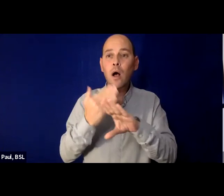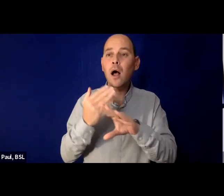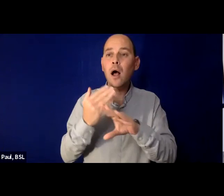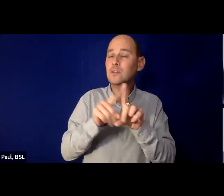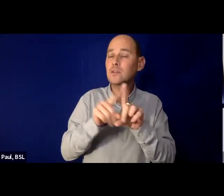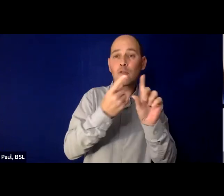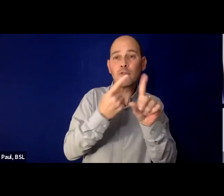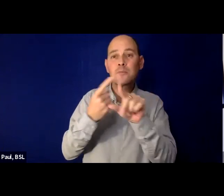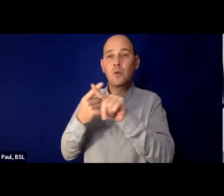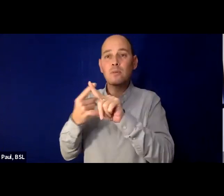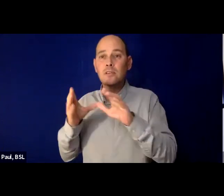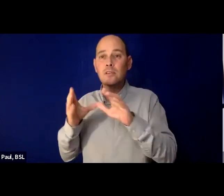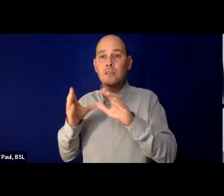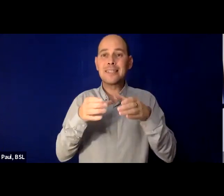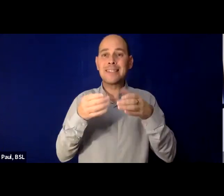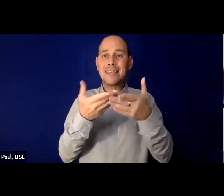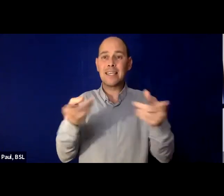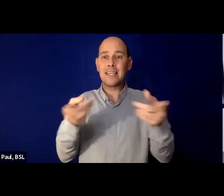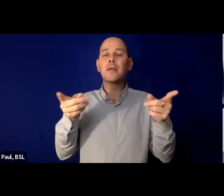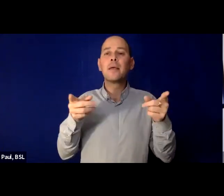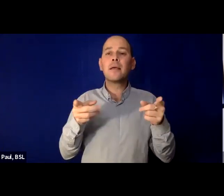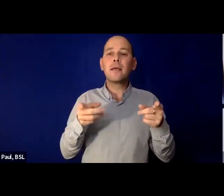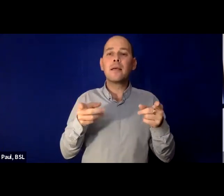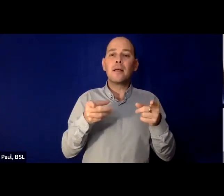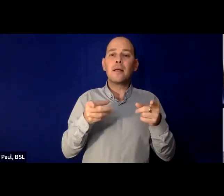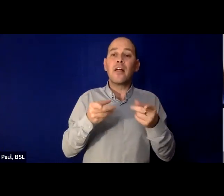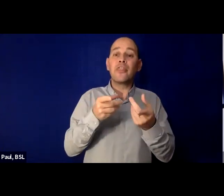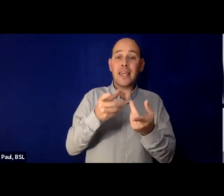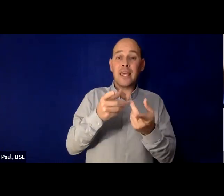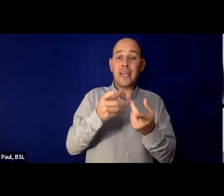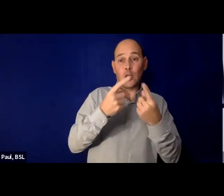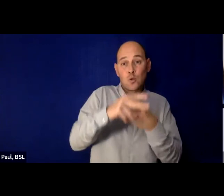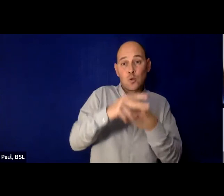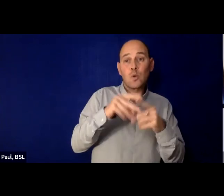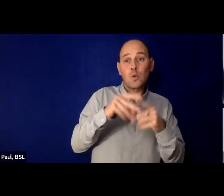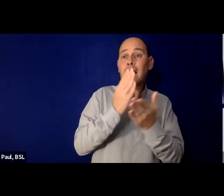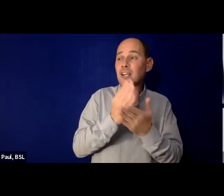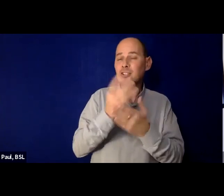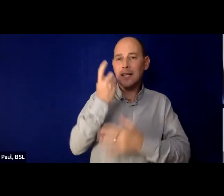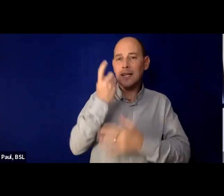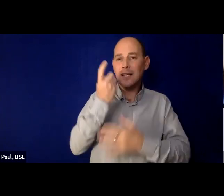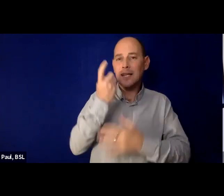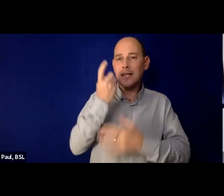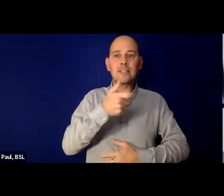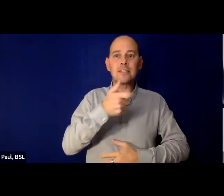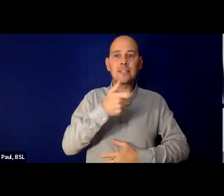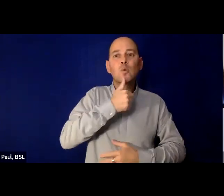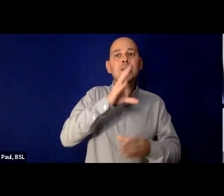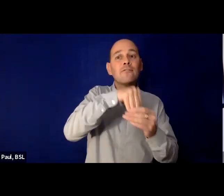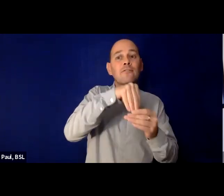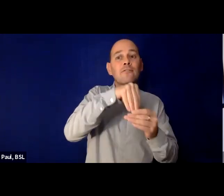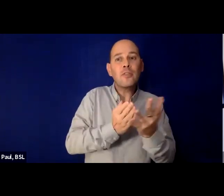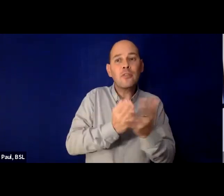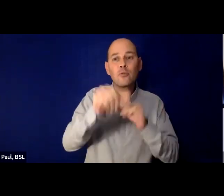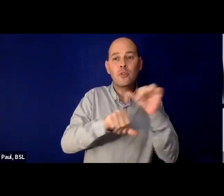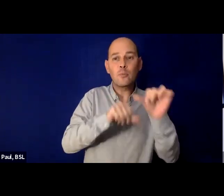wider team, we've seen the tool now take better account of informal markets and also more account of user involvement in the process as well, so something else that we've